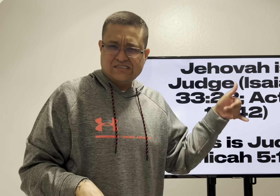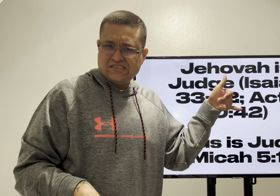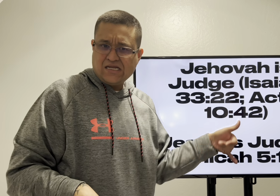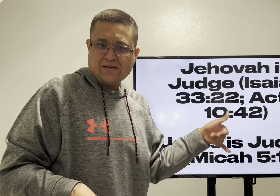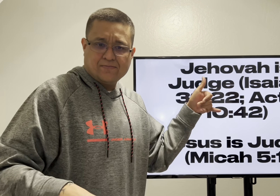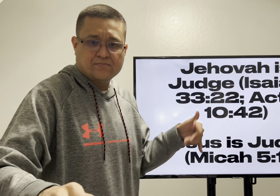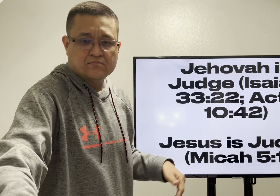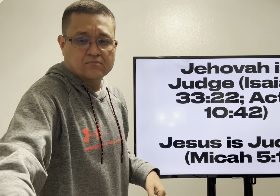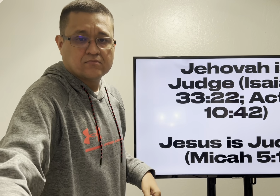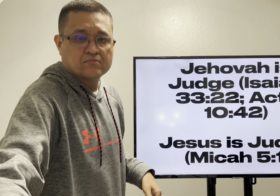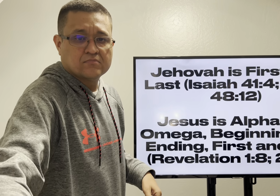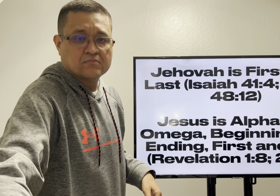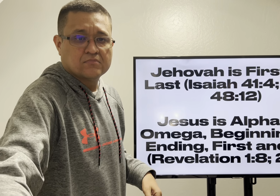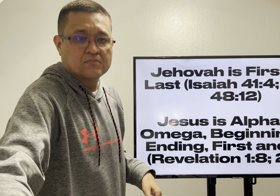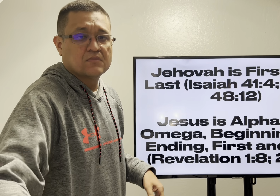and 1.